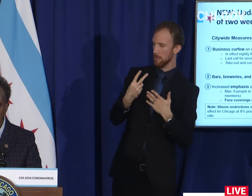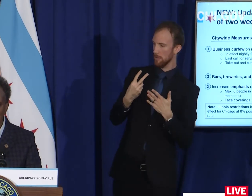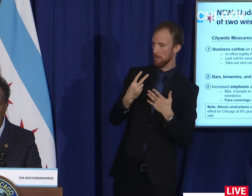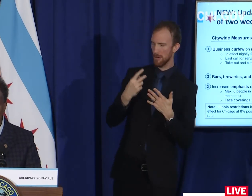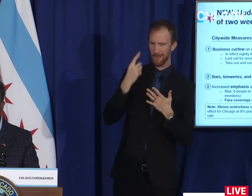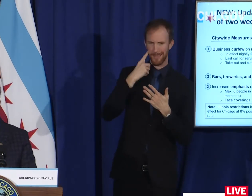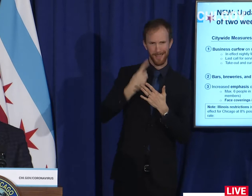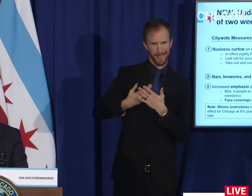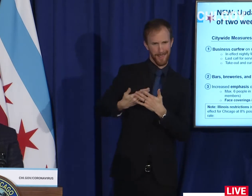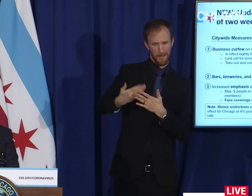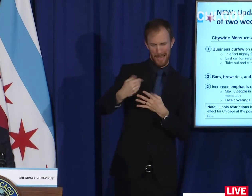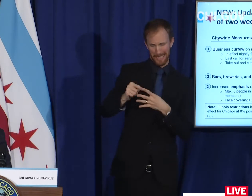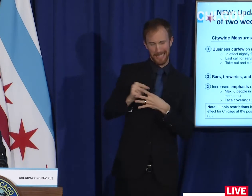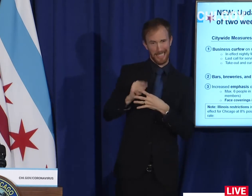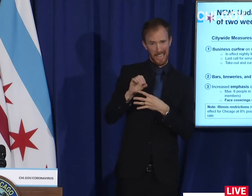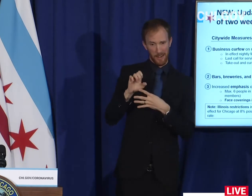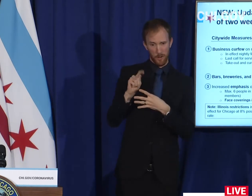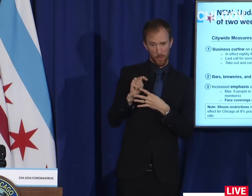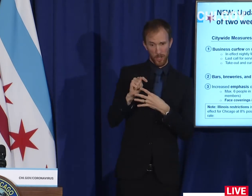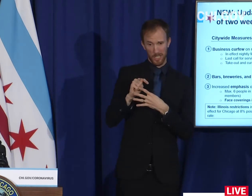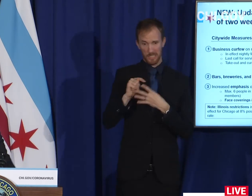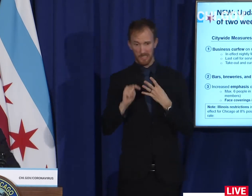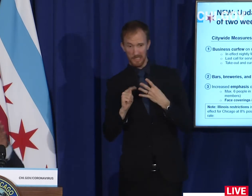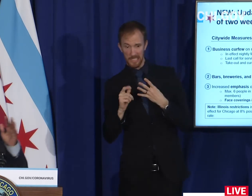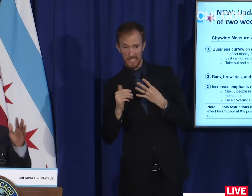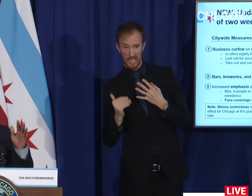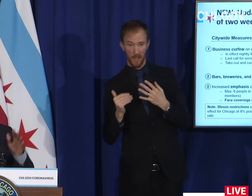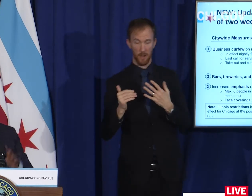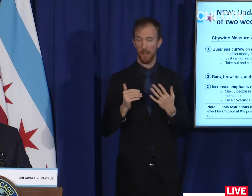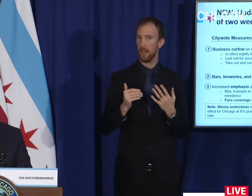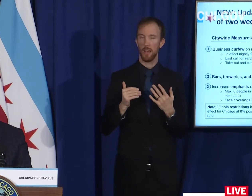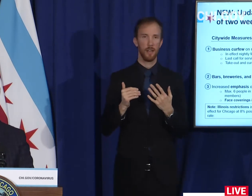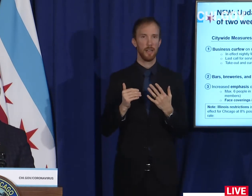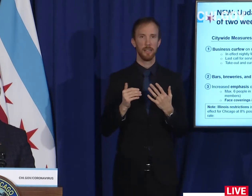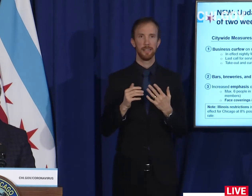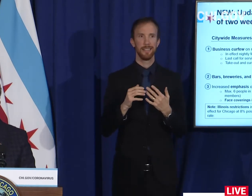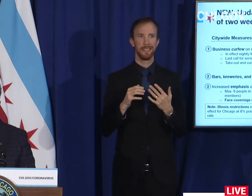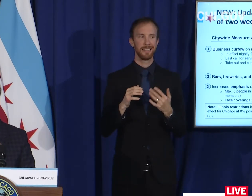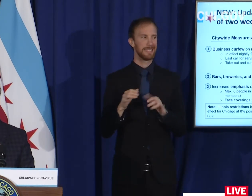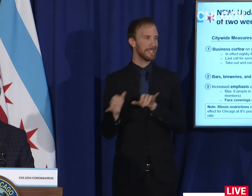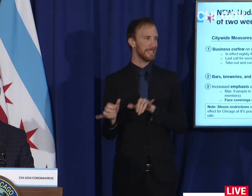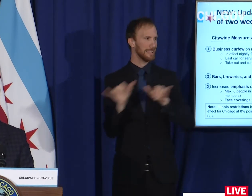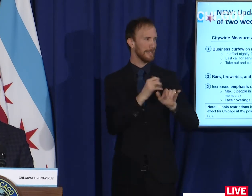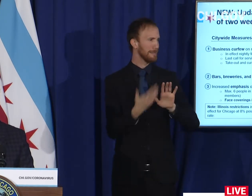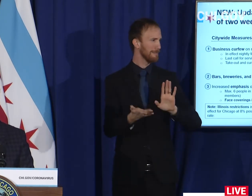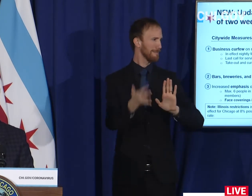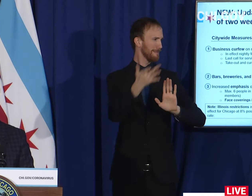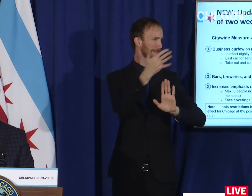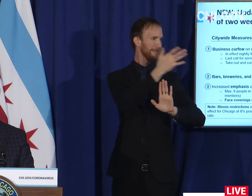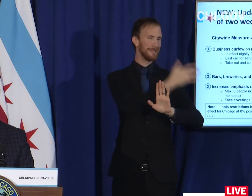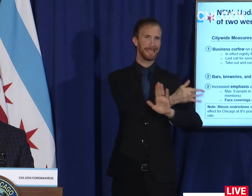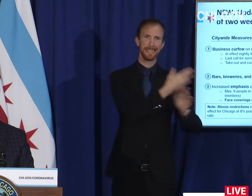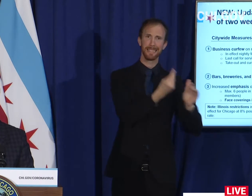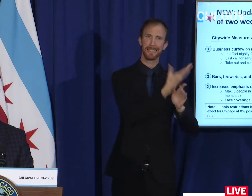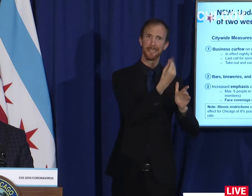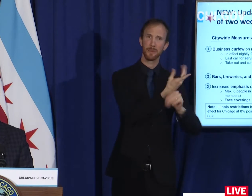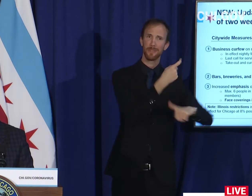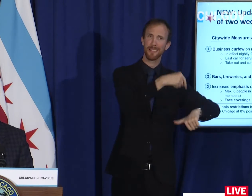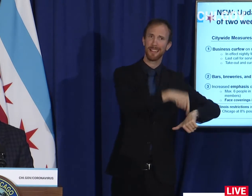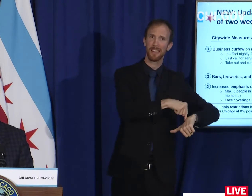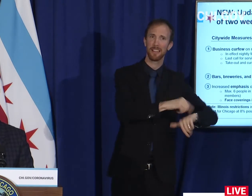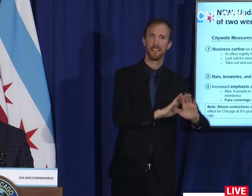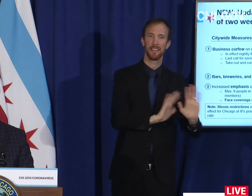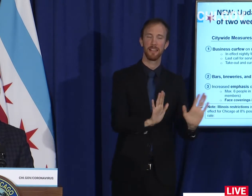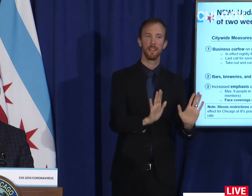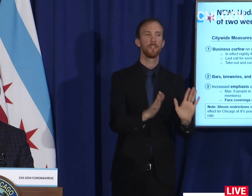of October, and where we are now, it's like we're back in the spring. So folks, we've got to do what we